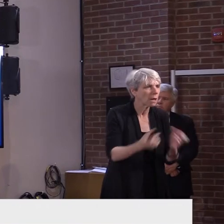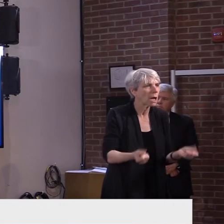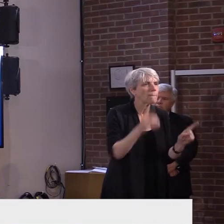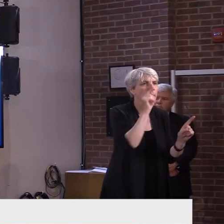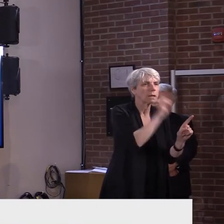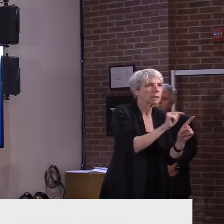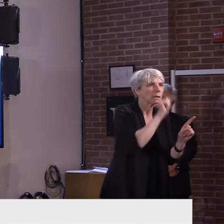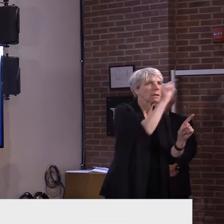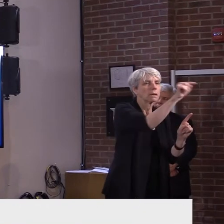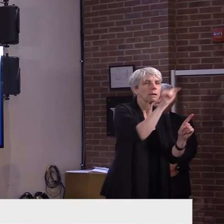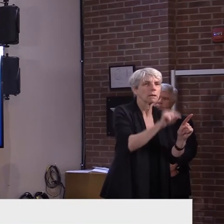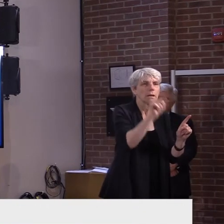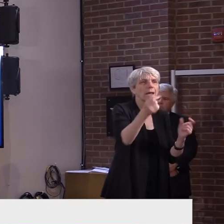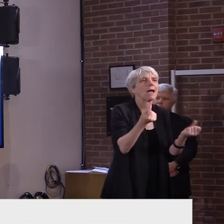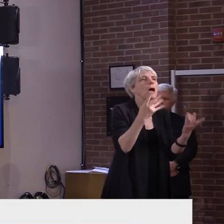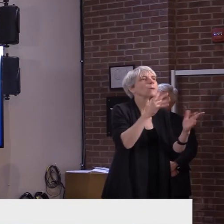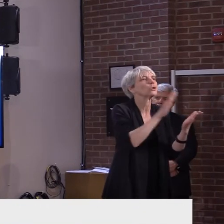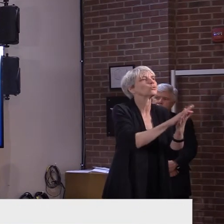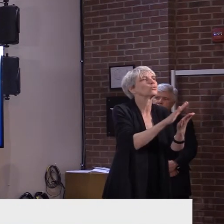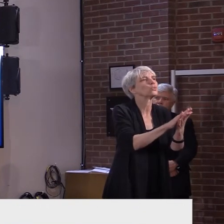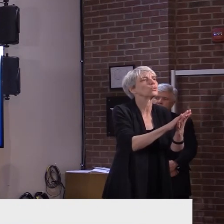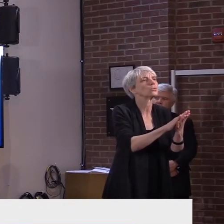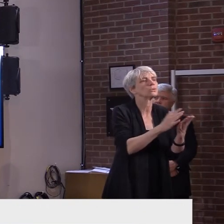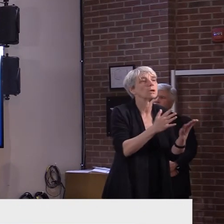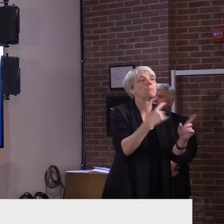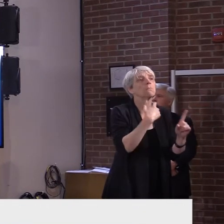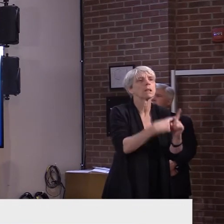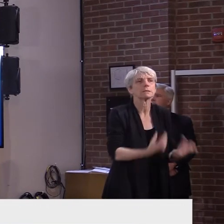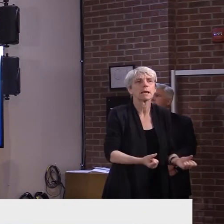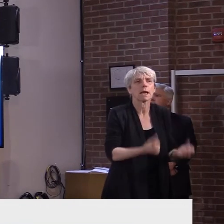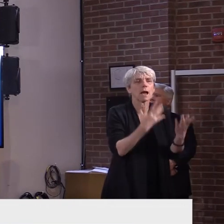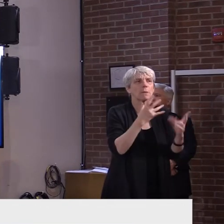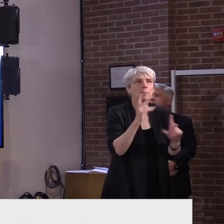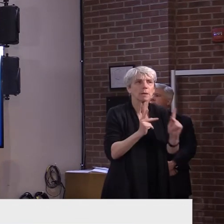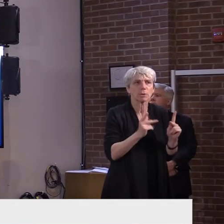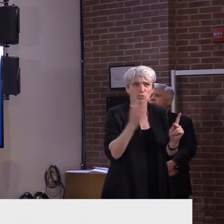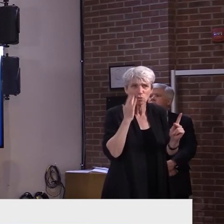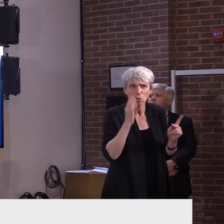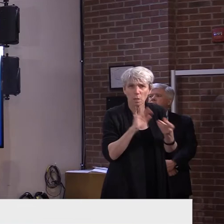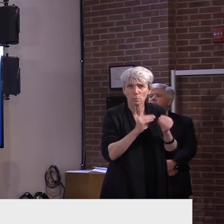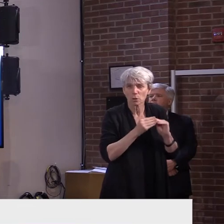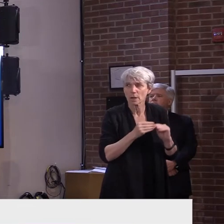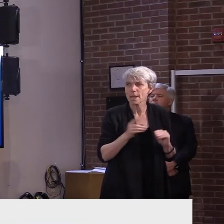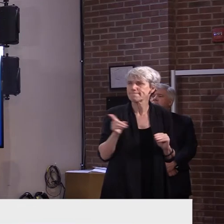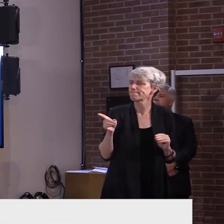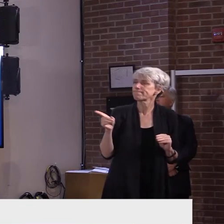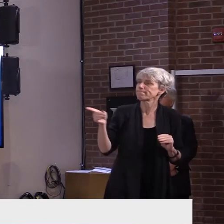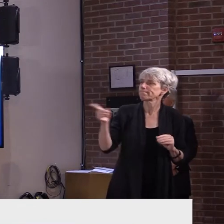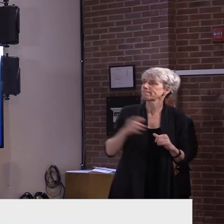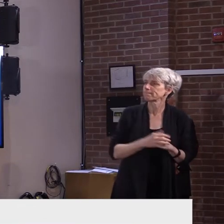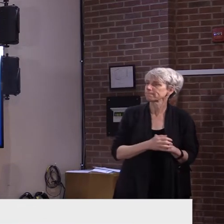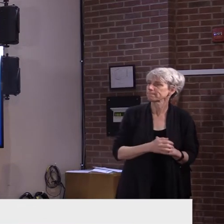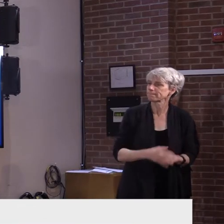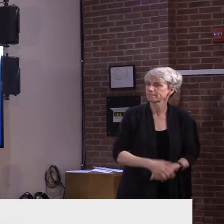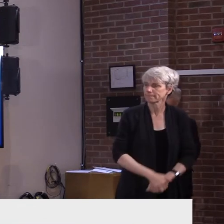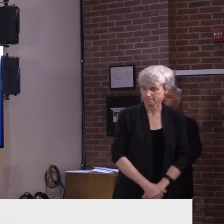many separate schools, and do we have a total number of cases? I don't have that, Secretary French.